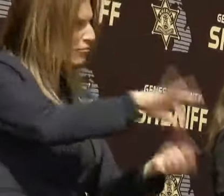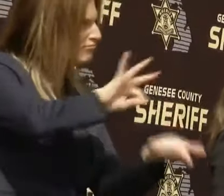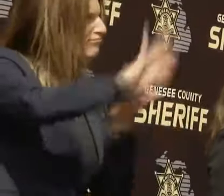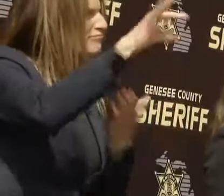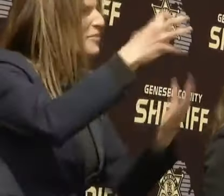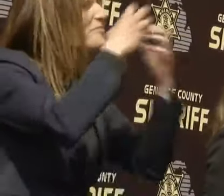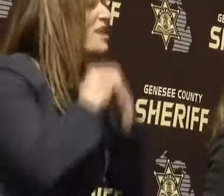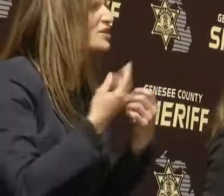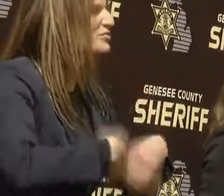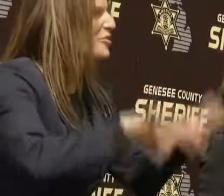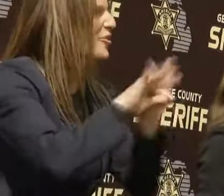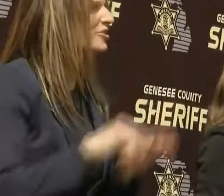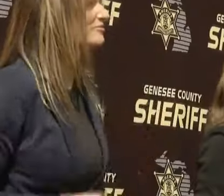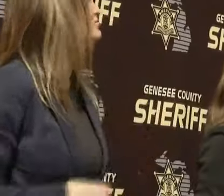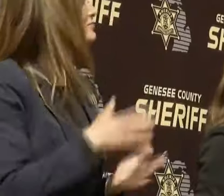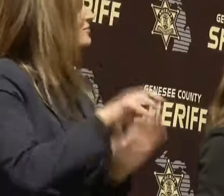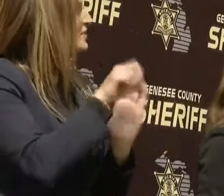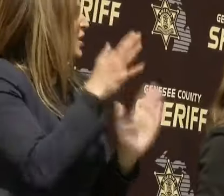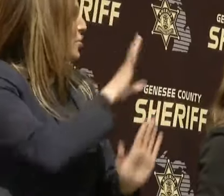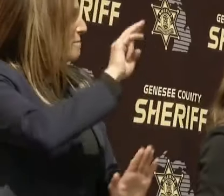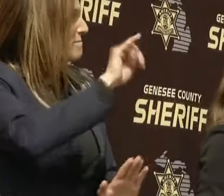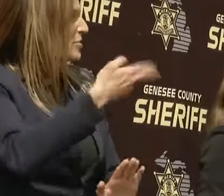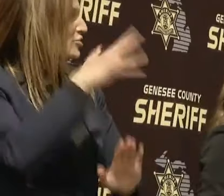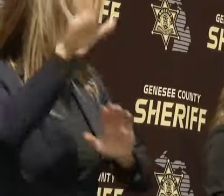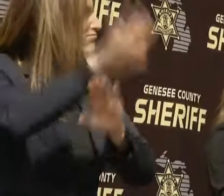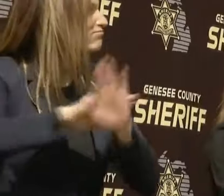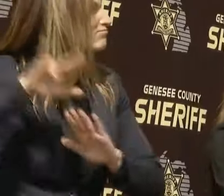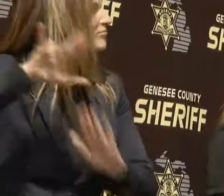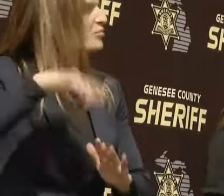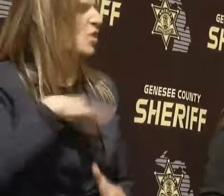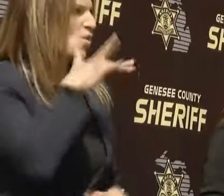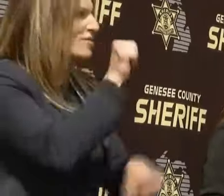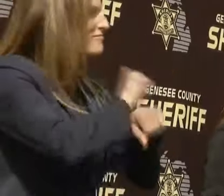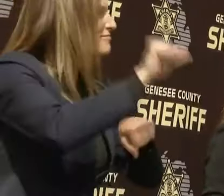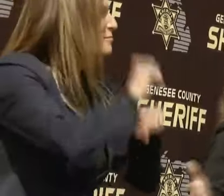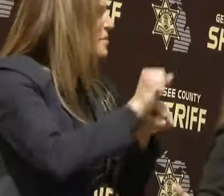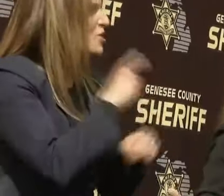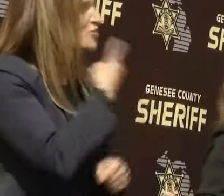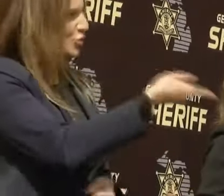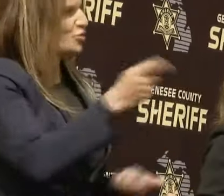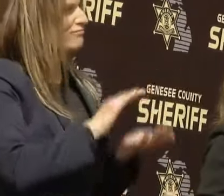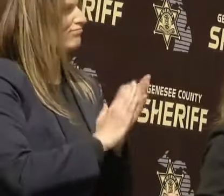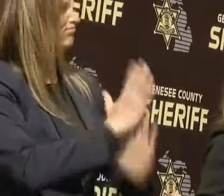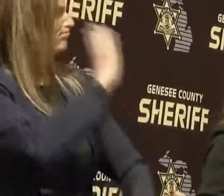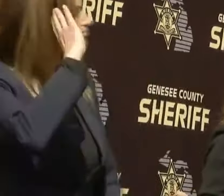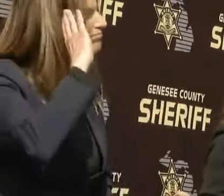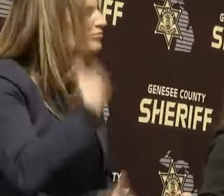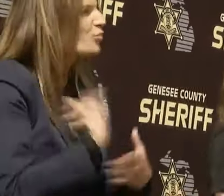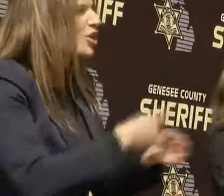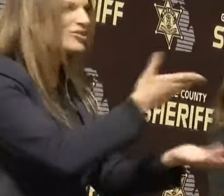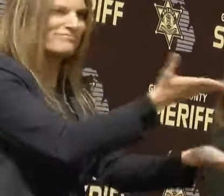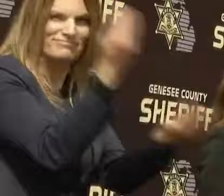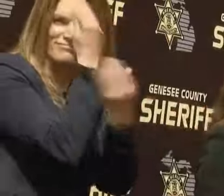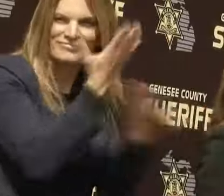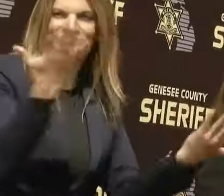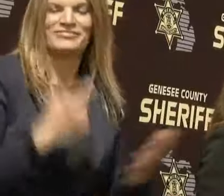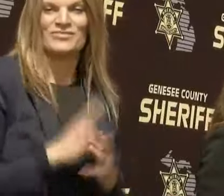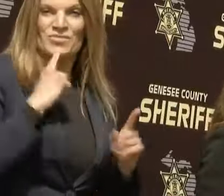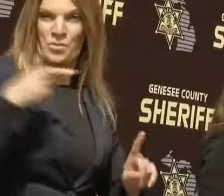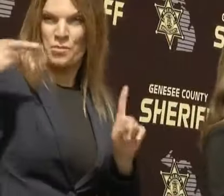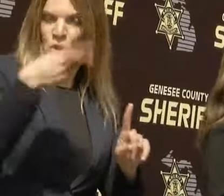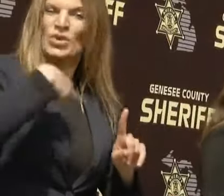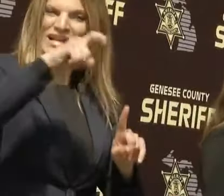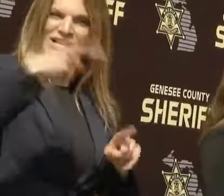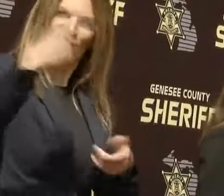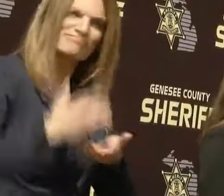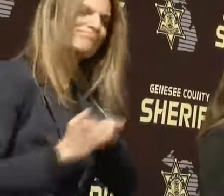Flint and all across the state, we're going to work every day to make sure your voices are heard. But democracy is a team sport. We need you working with